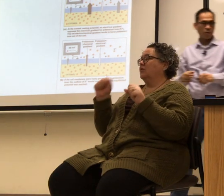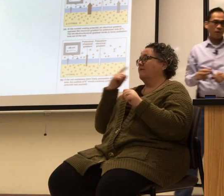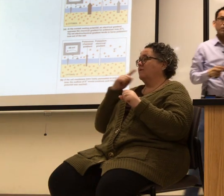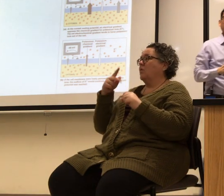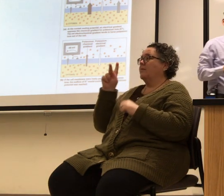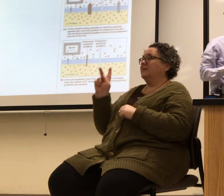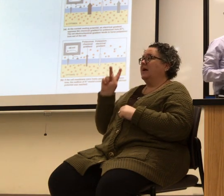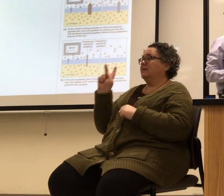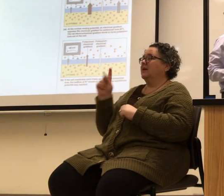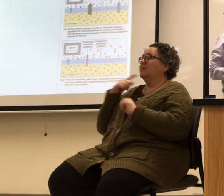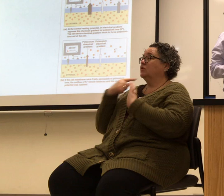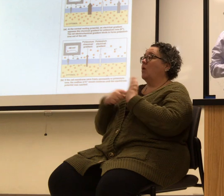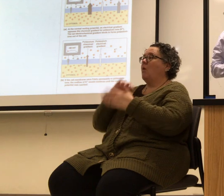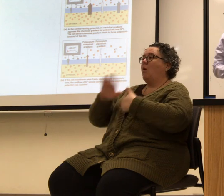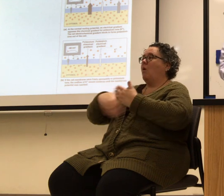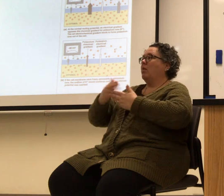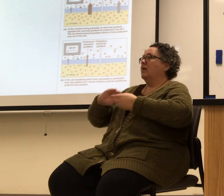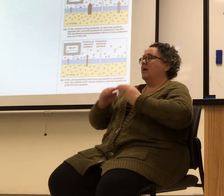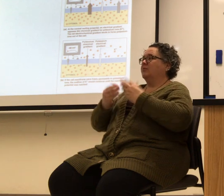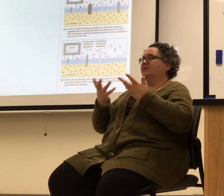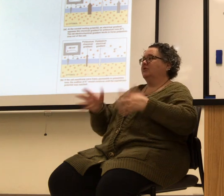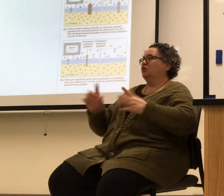show you all the numbers that we talked about,